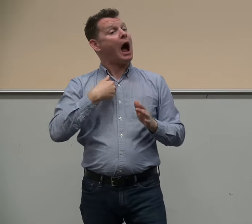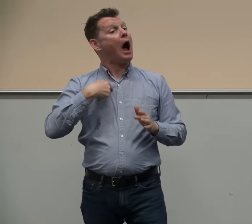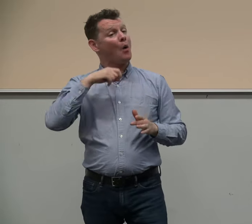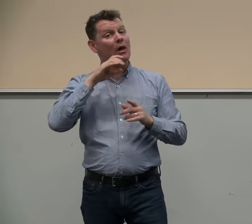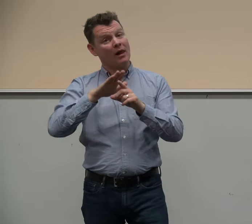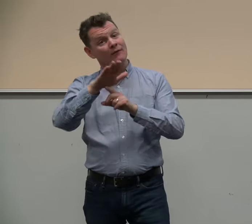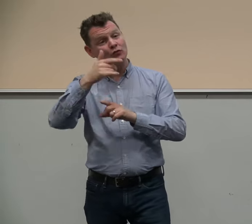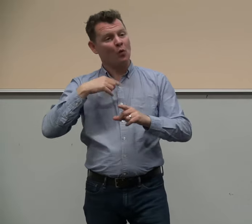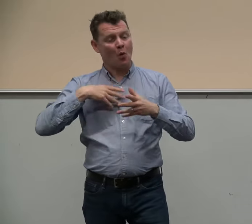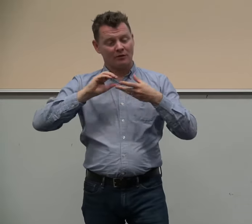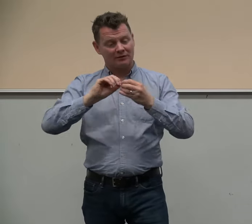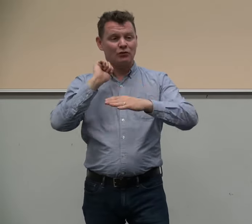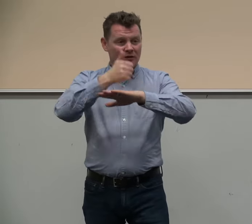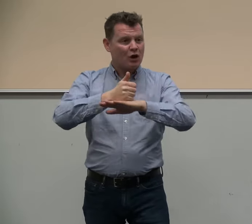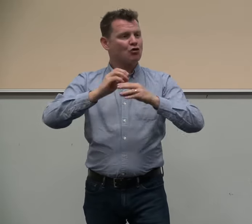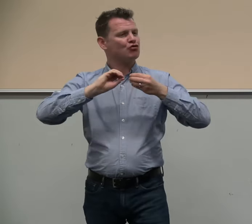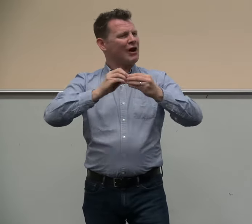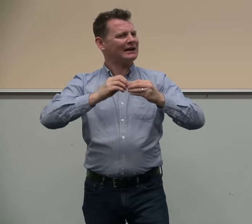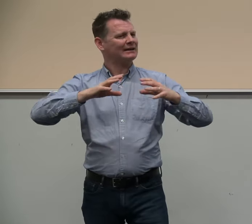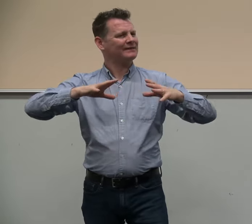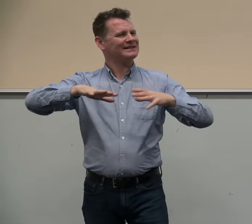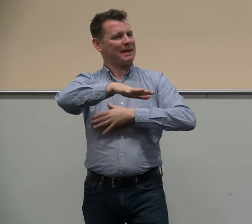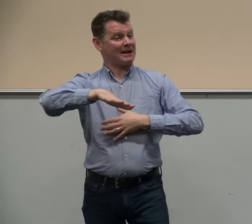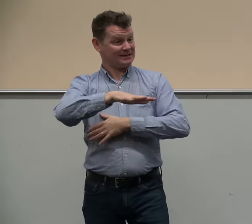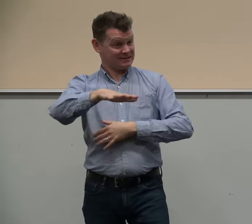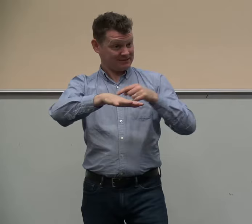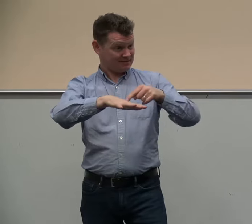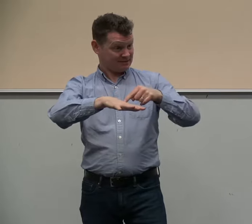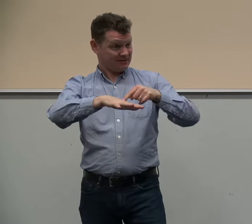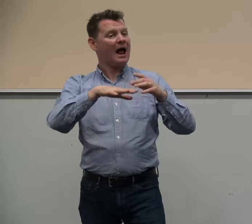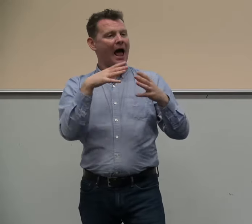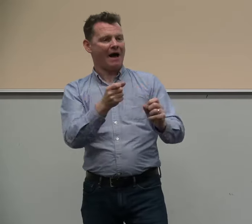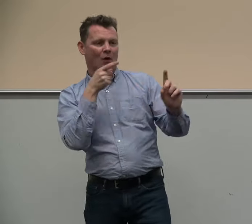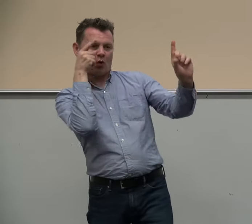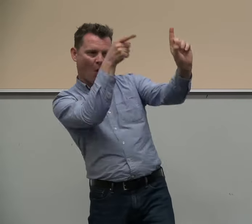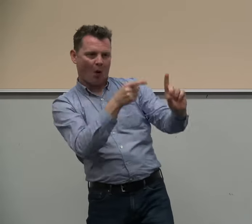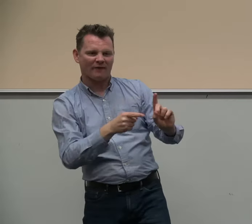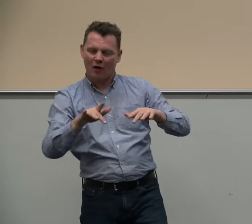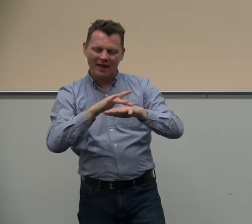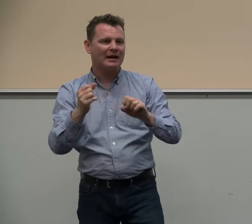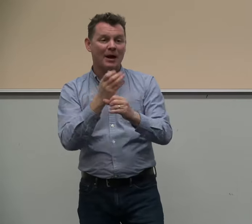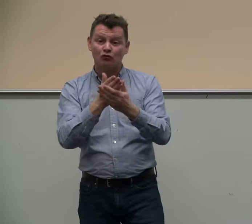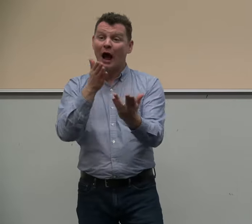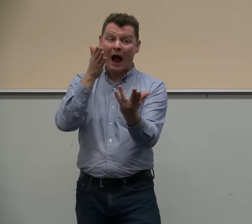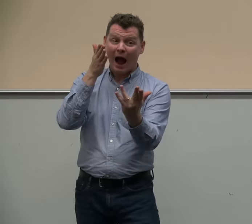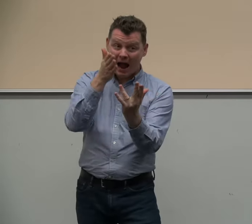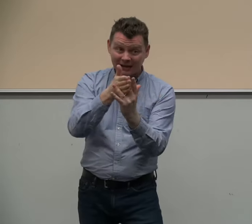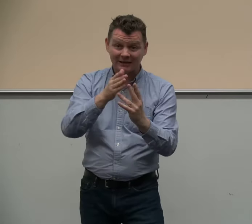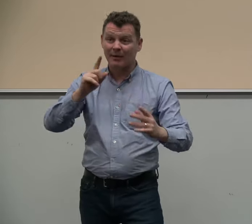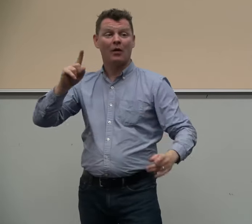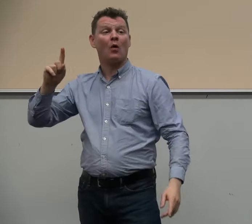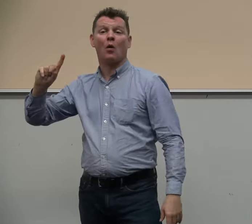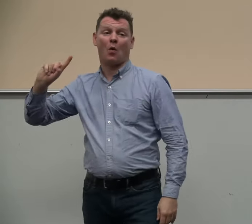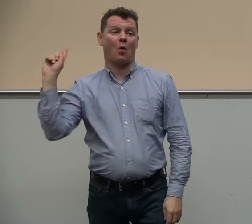space and set some goals for creating theatre that are about making sure it's accessible for